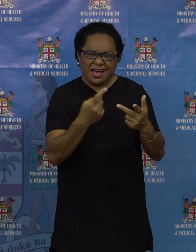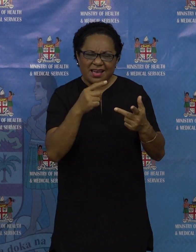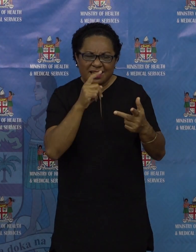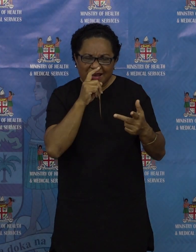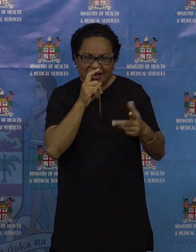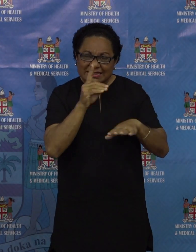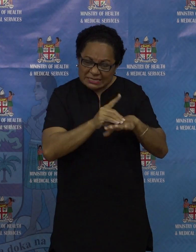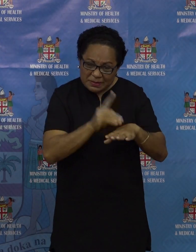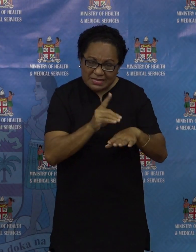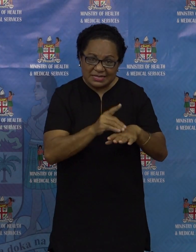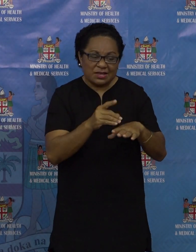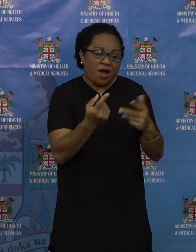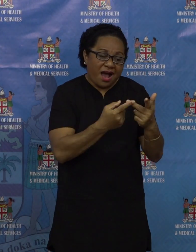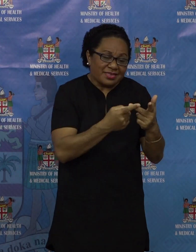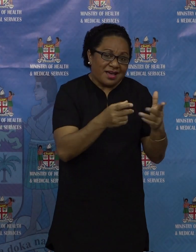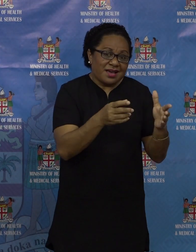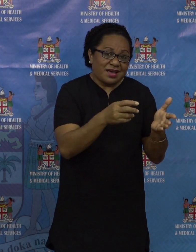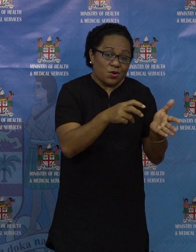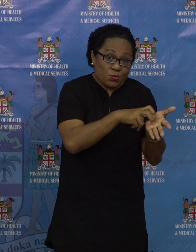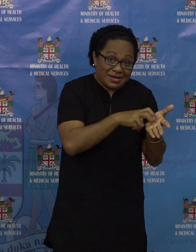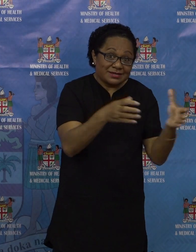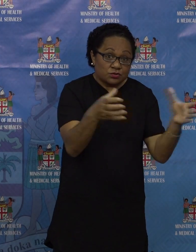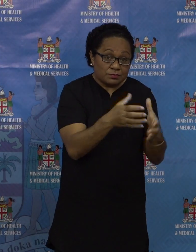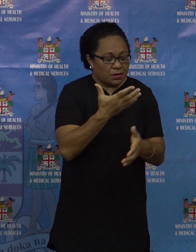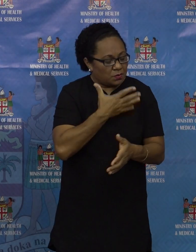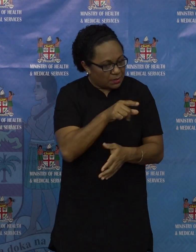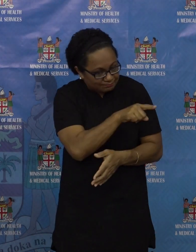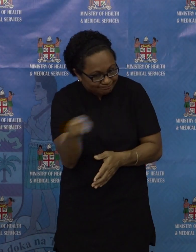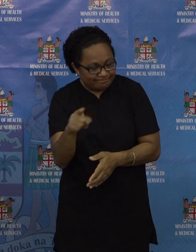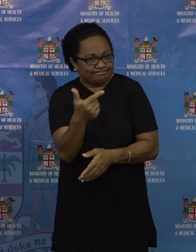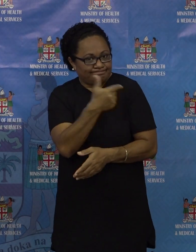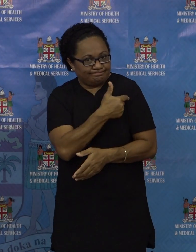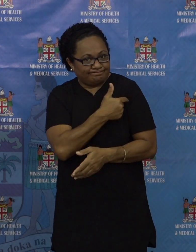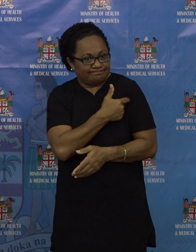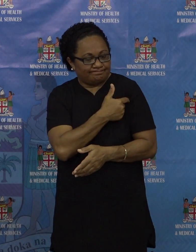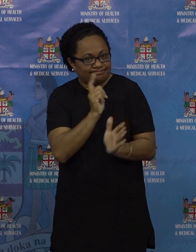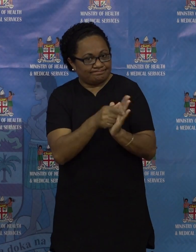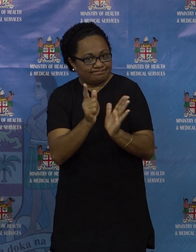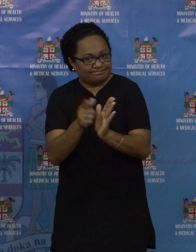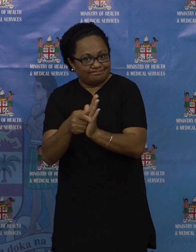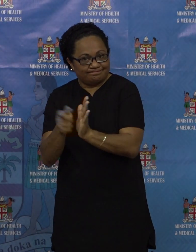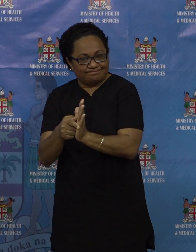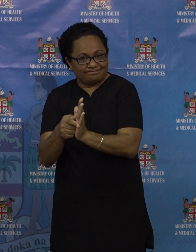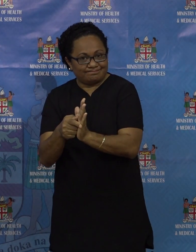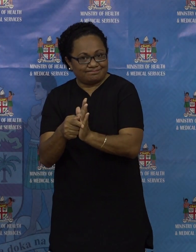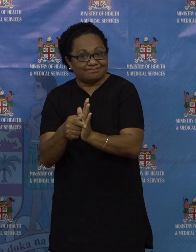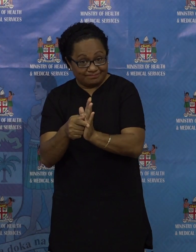vulnerable groups. We want them vaccinated as quickly as possible. Because there's one thing we know for